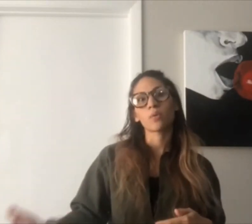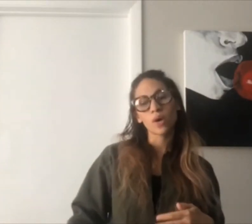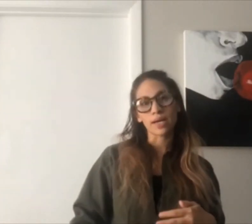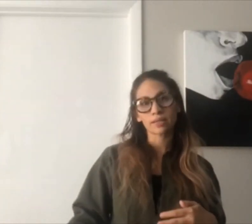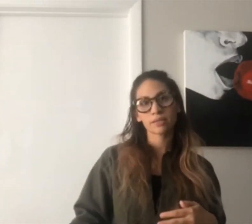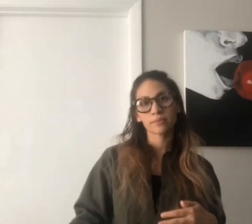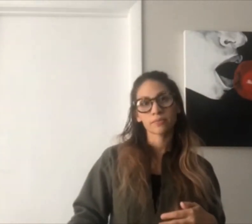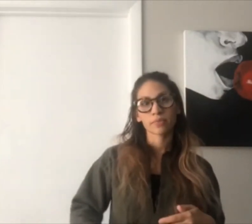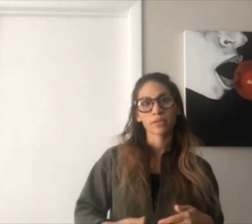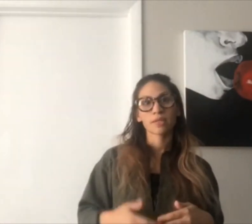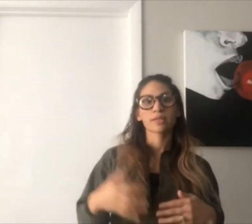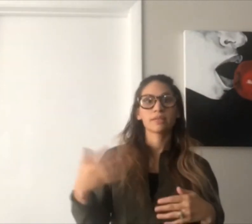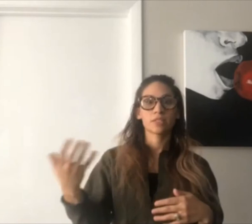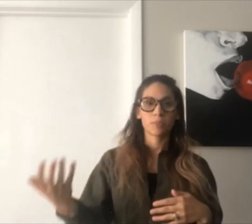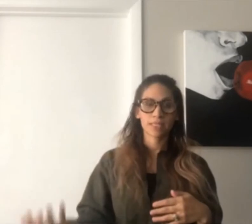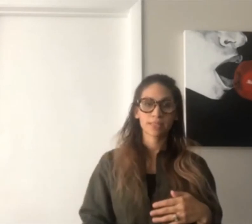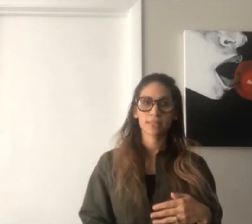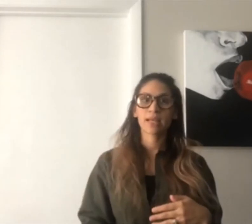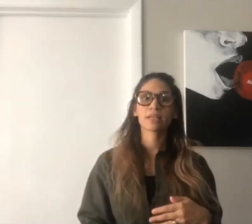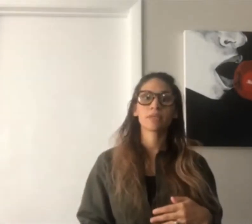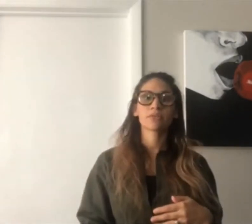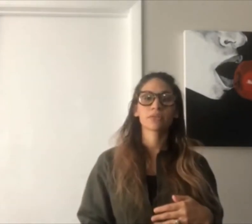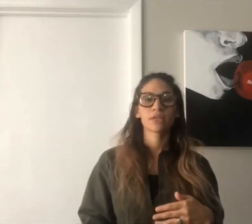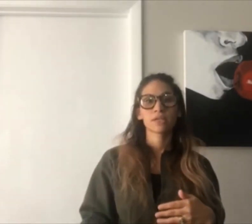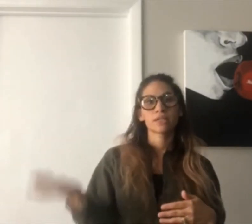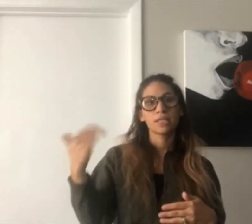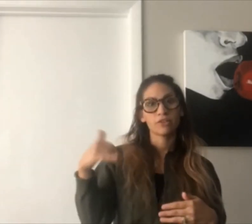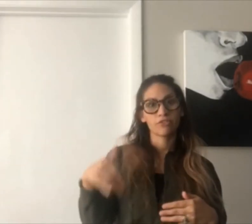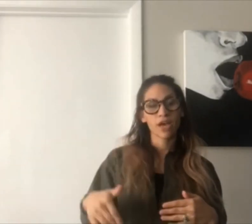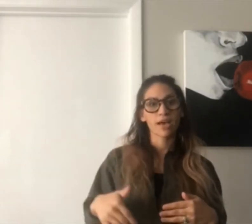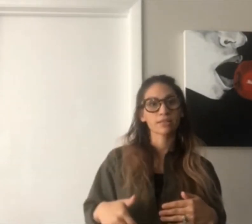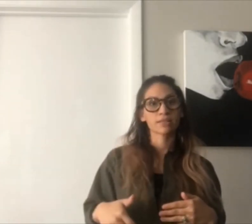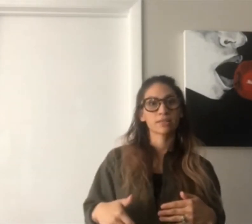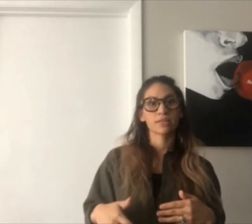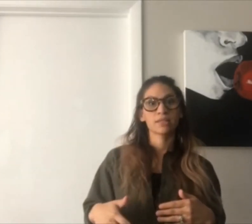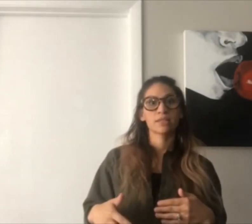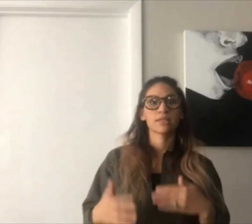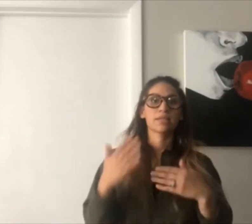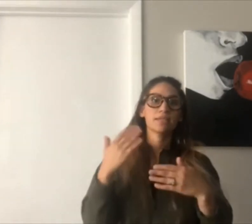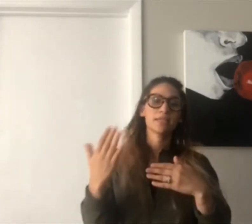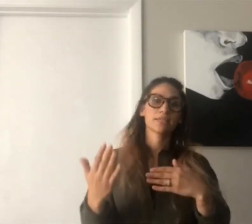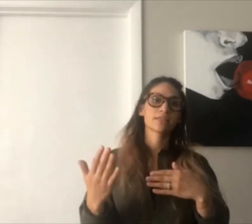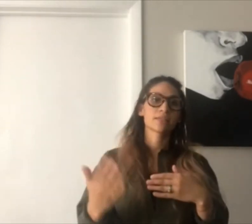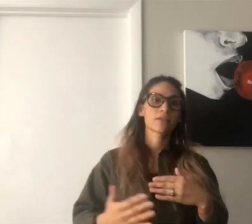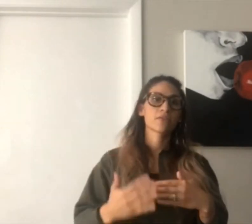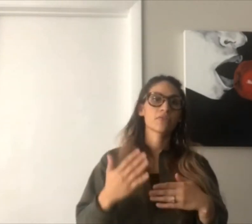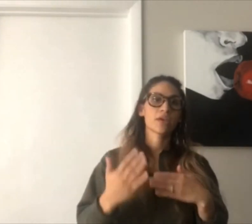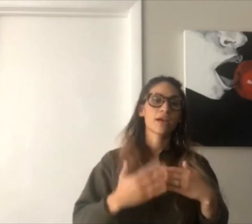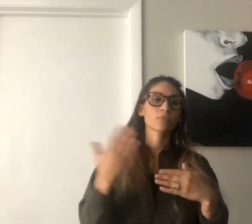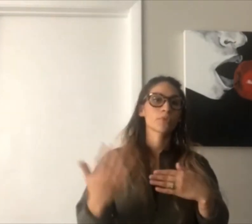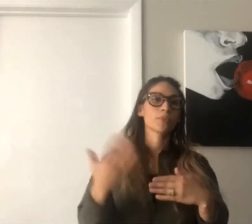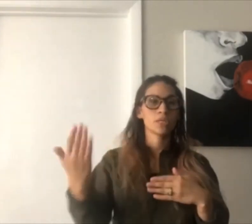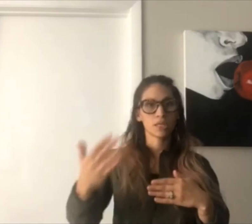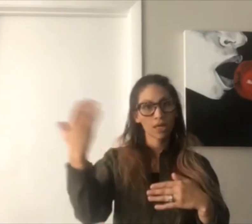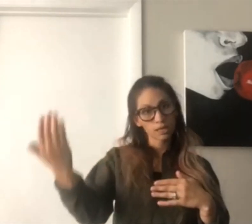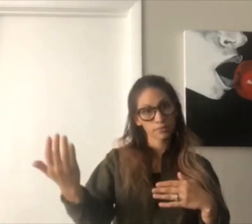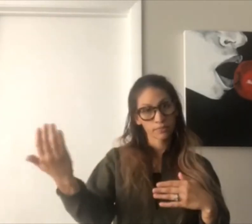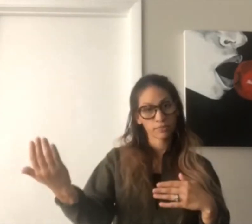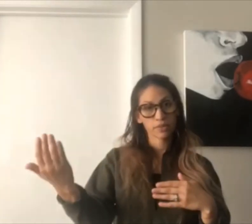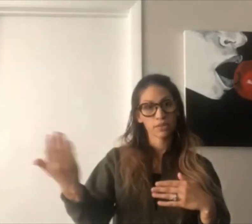what? Space is an element. The effect is that I'm repeating it, so